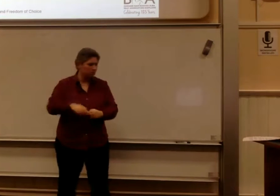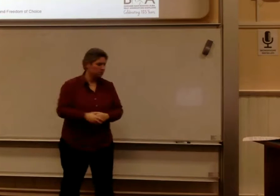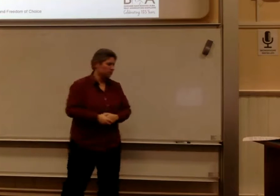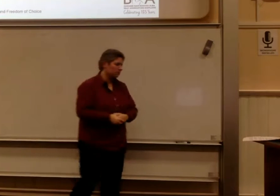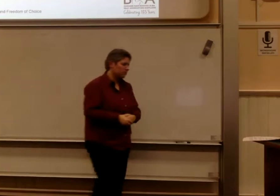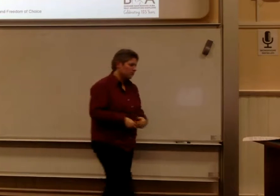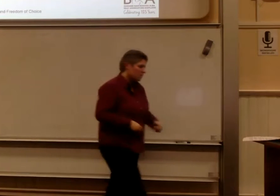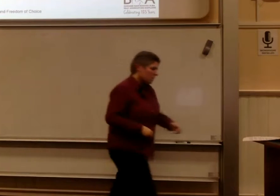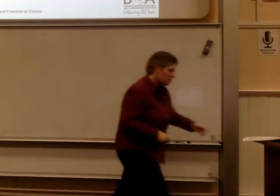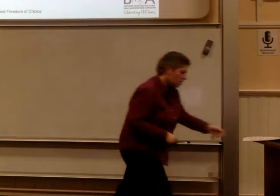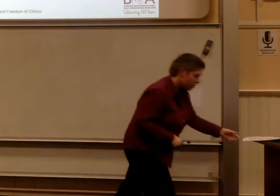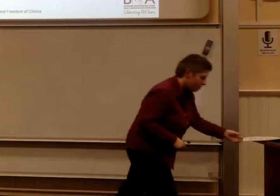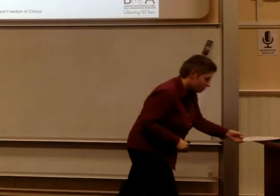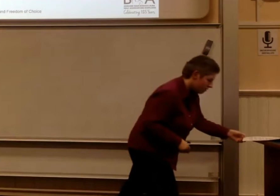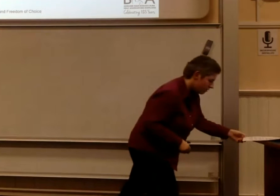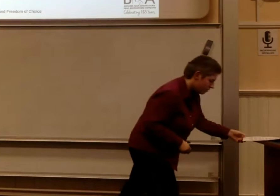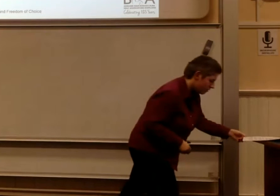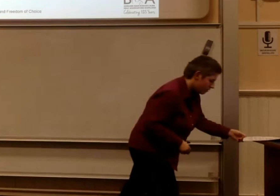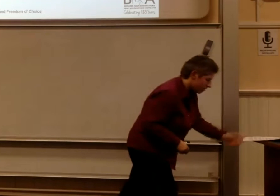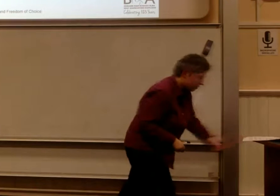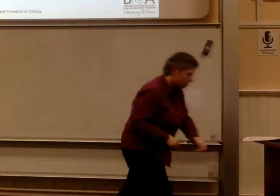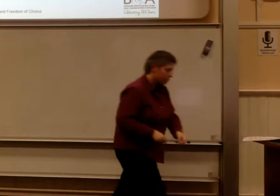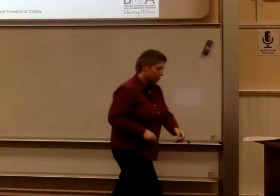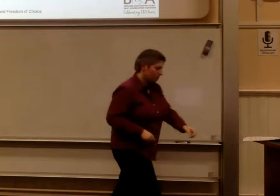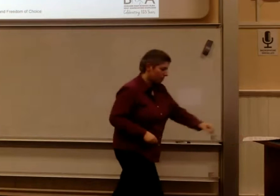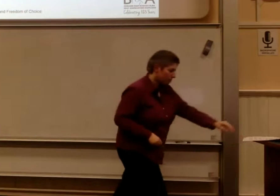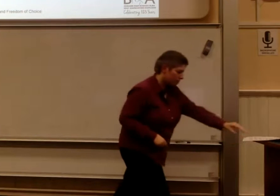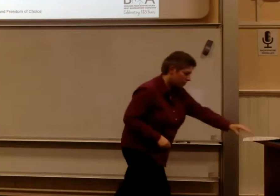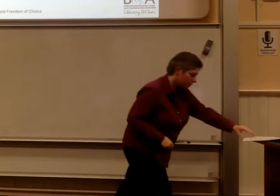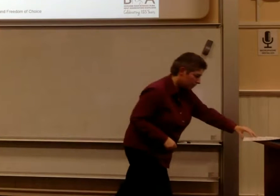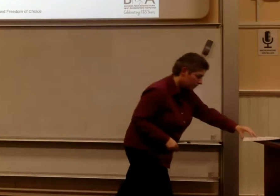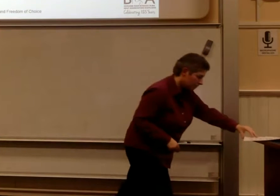So much more of an information sharing role in Scotland.